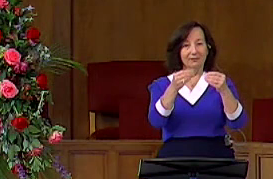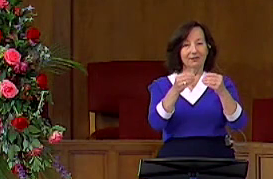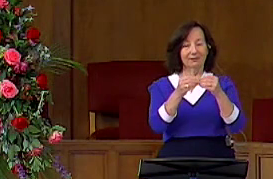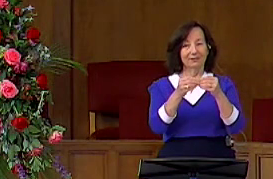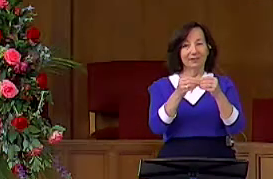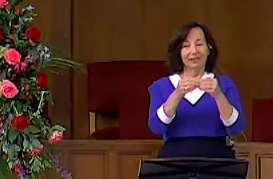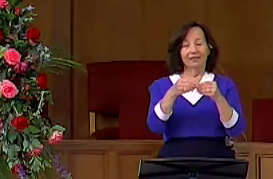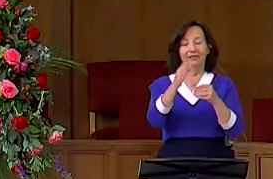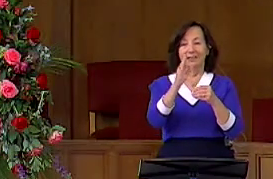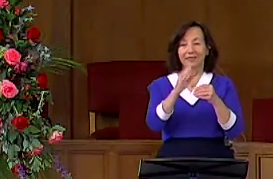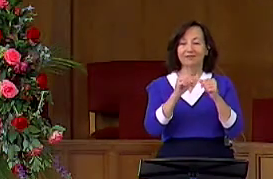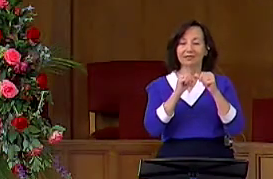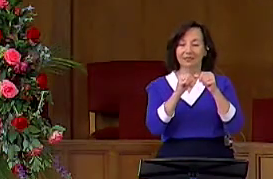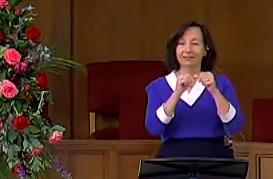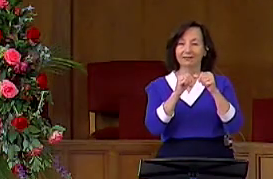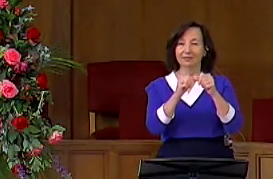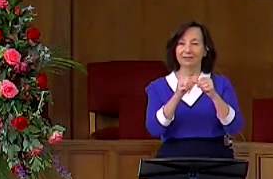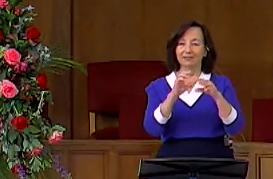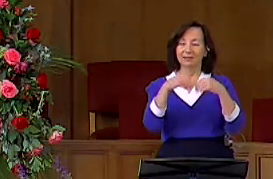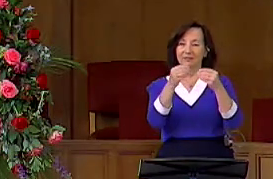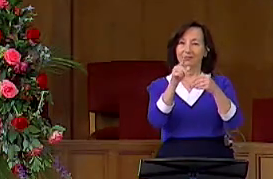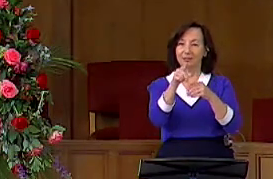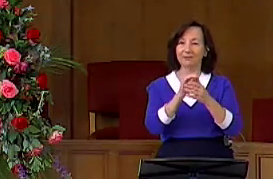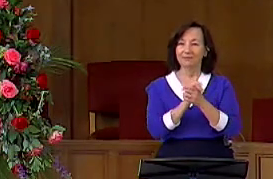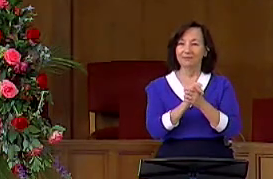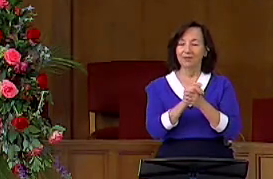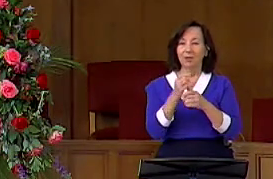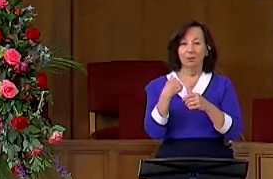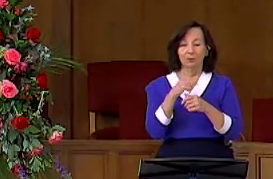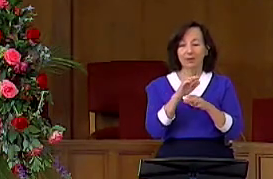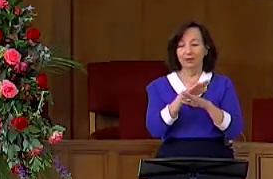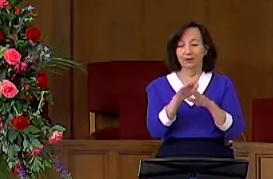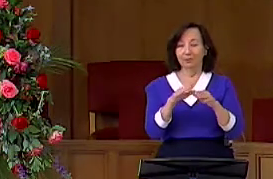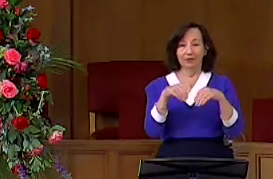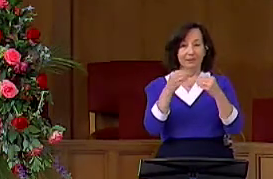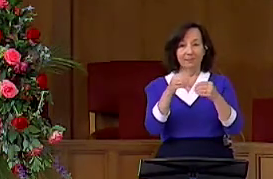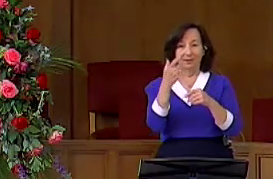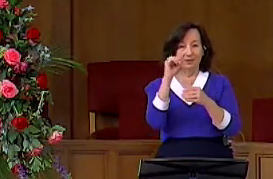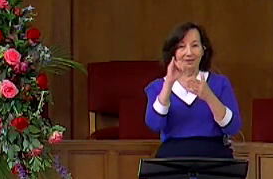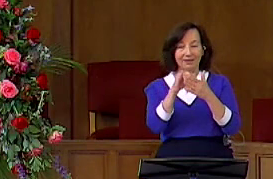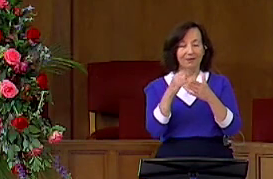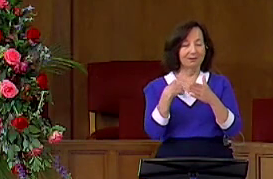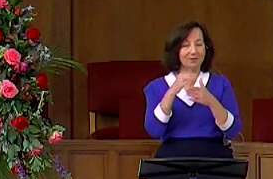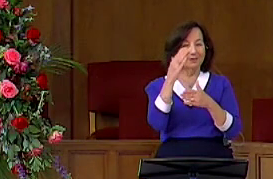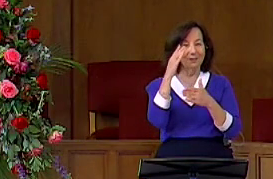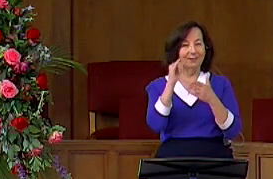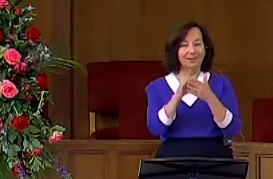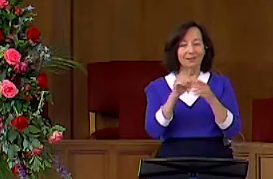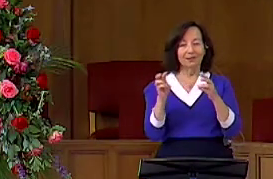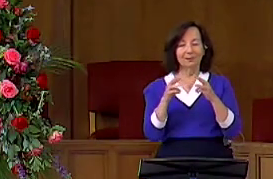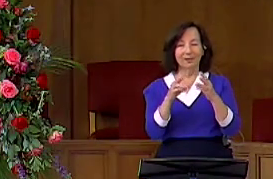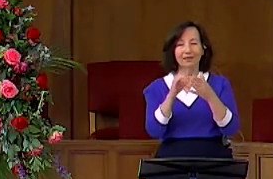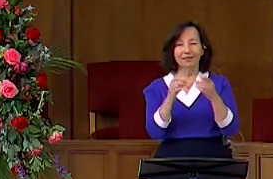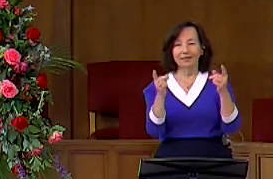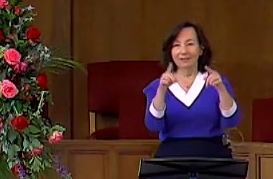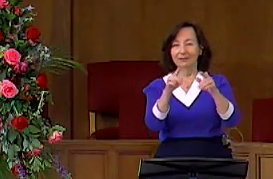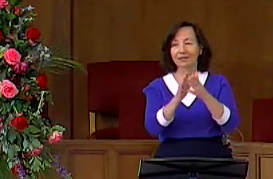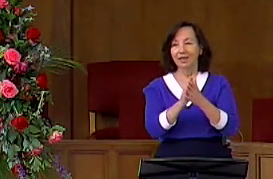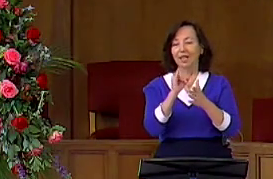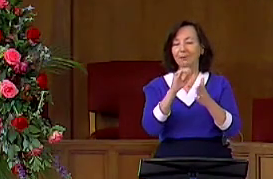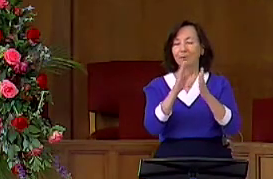like God just keeps pouring upon you. We don't give because of that. We just know that's the way it happens. So I